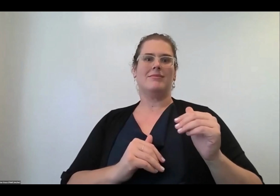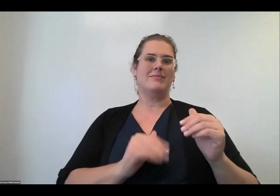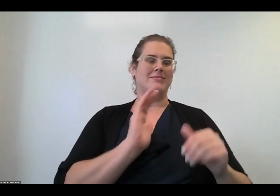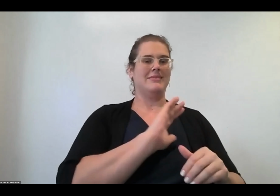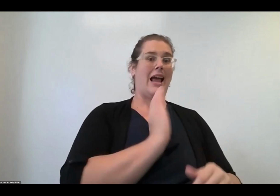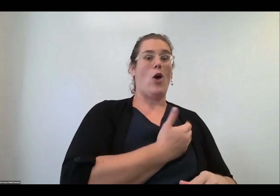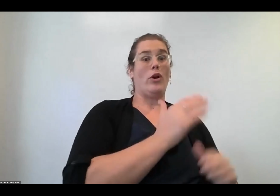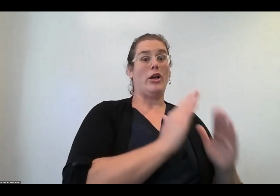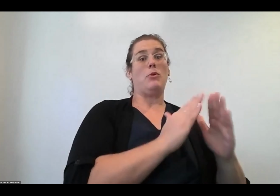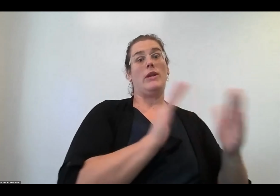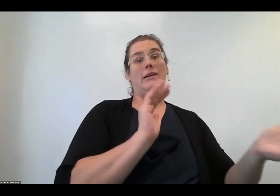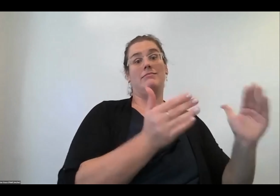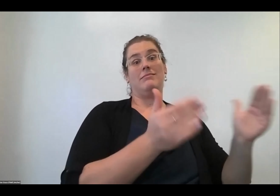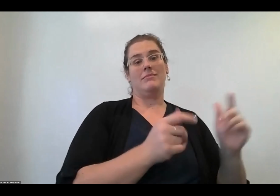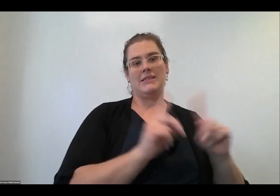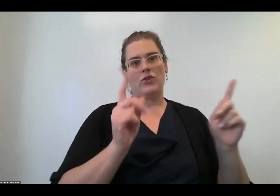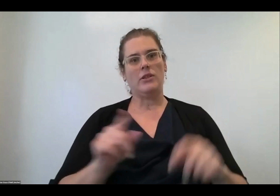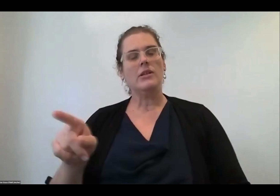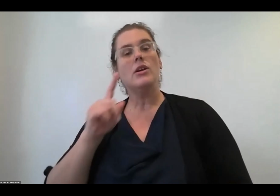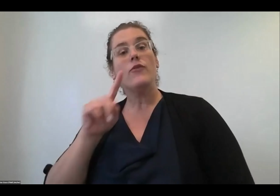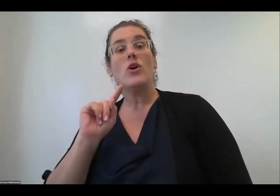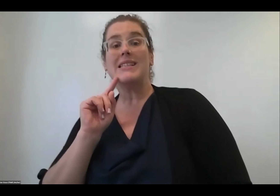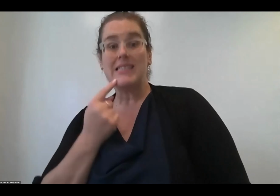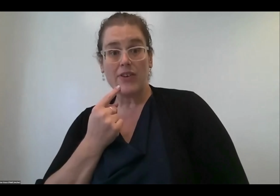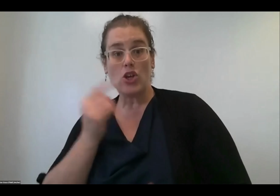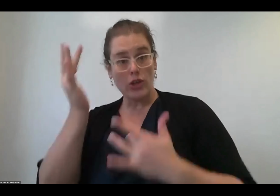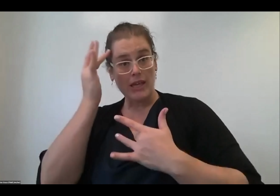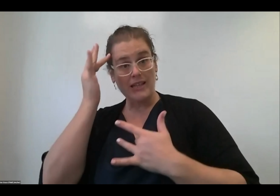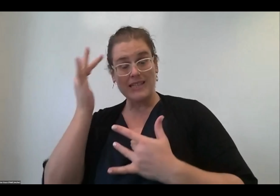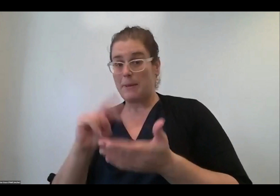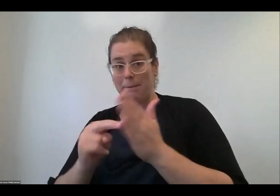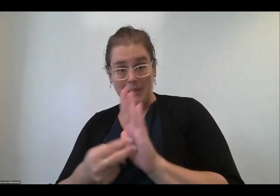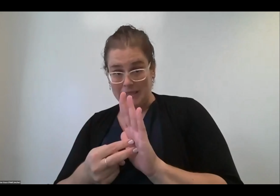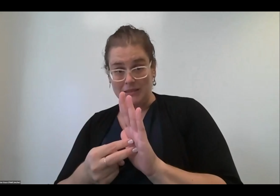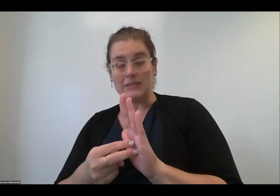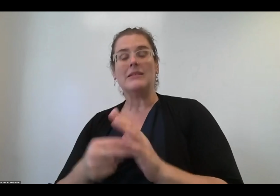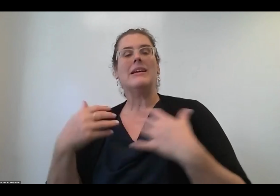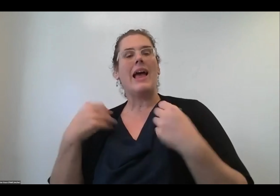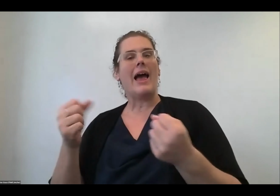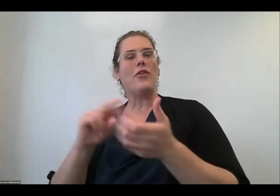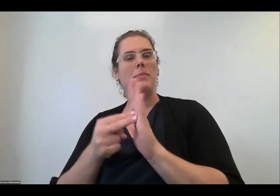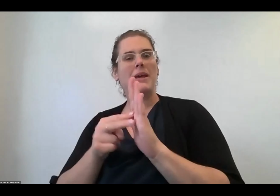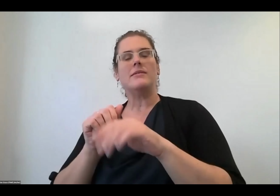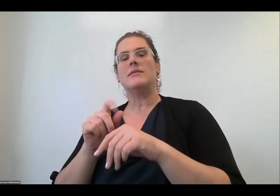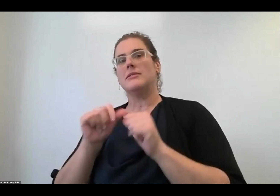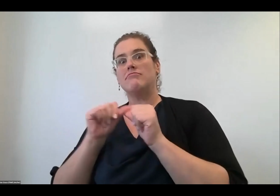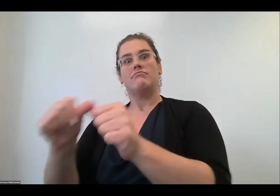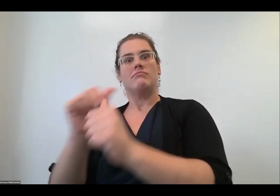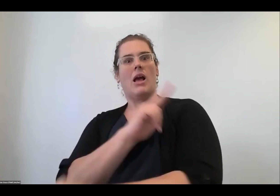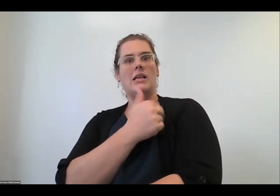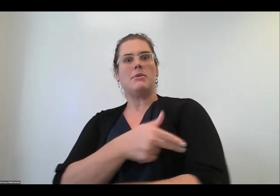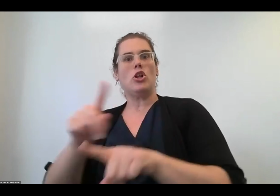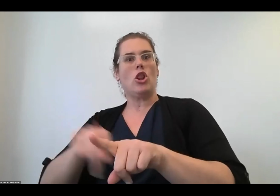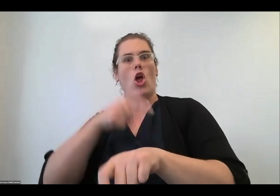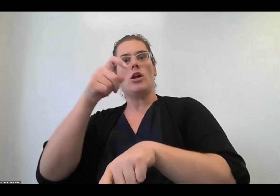community terms. So for severe illness, we're speaking about prolonged hospitalization, having to use